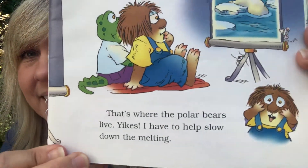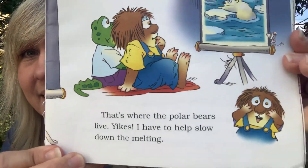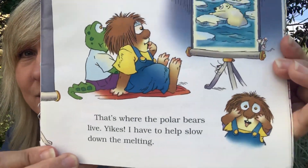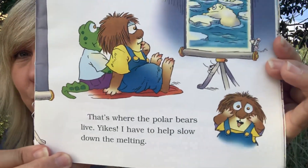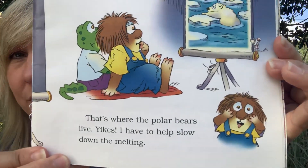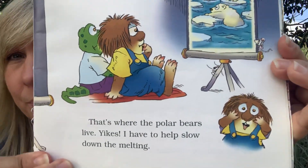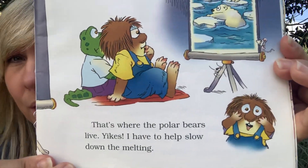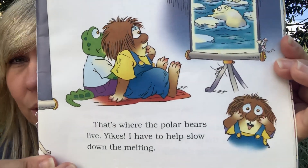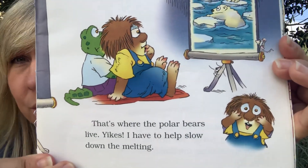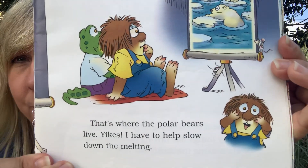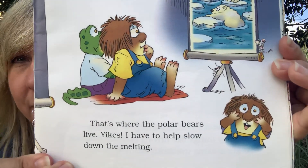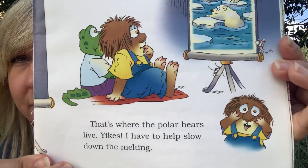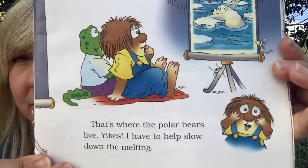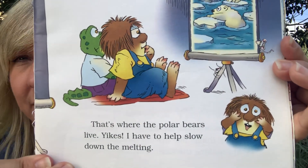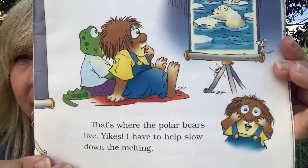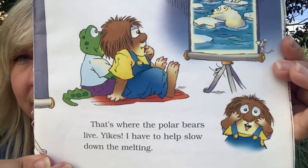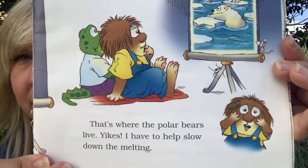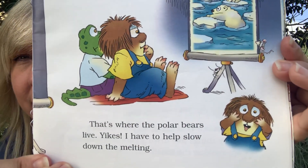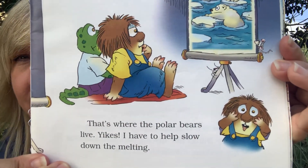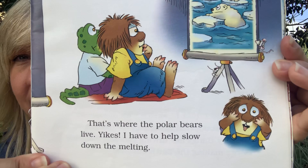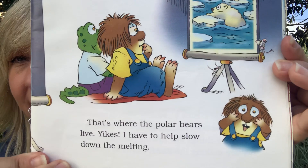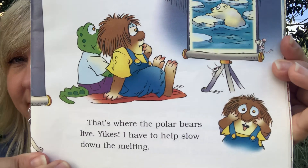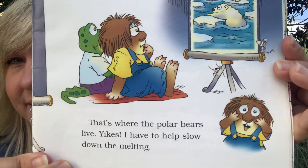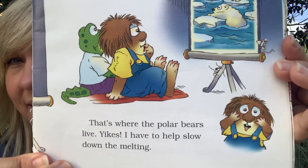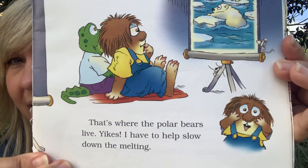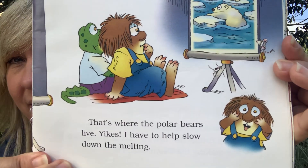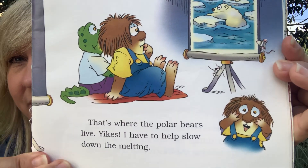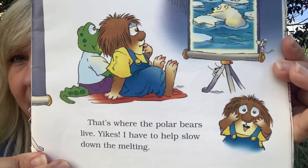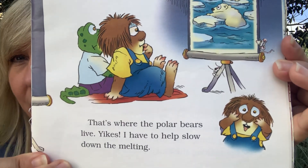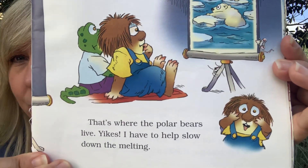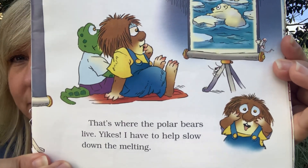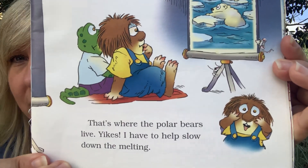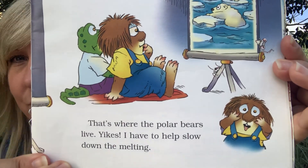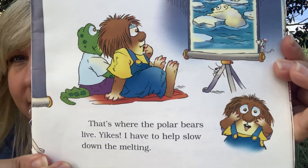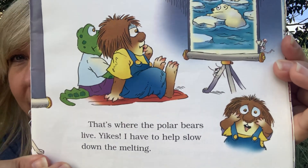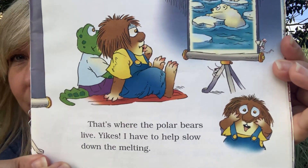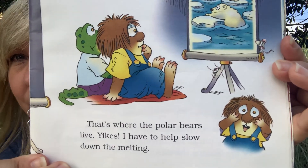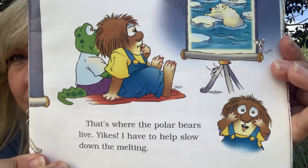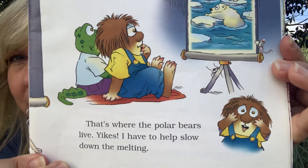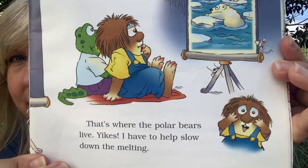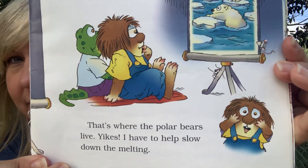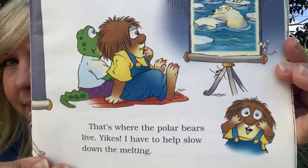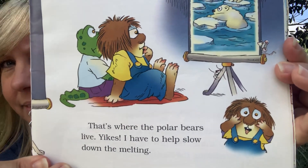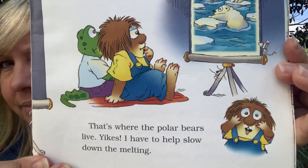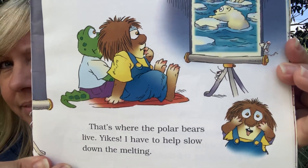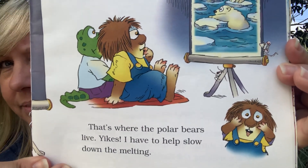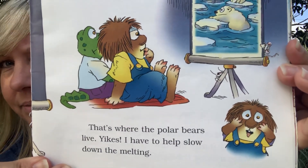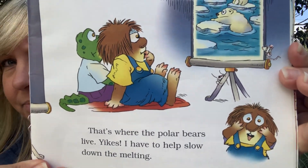That's where the polar bears live. Yikes, I have to help slow down the melting.